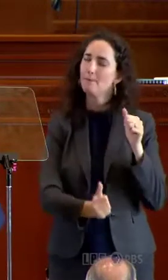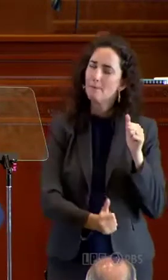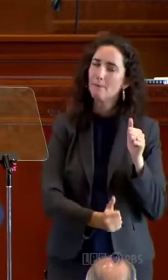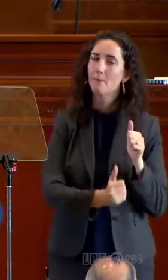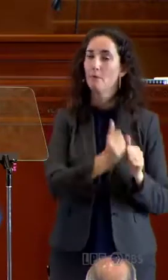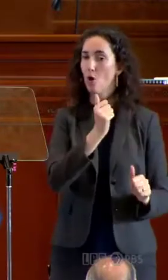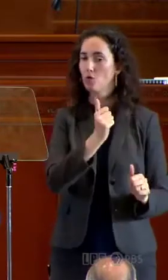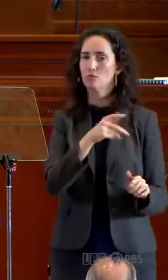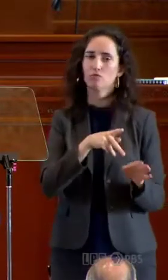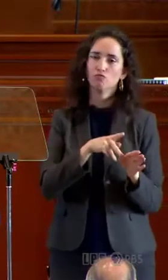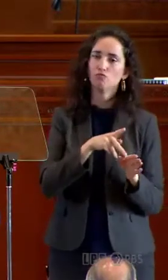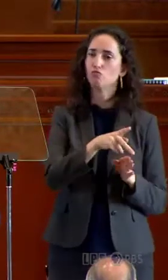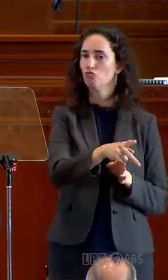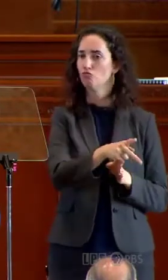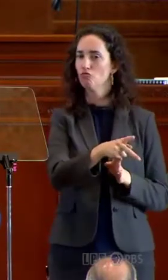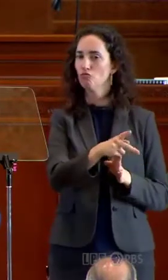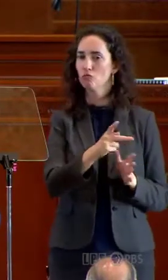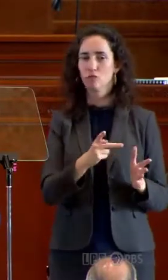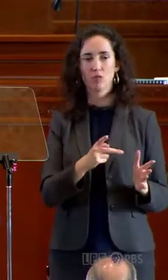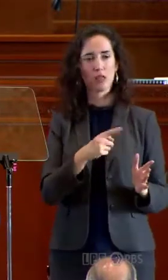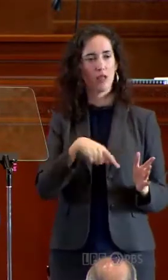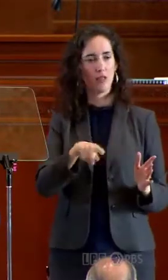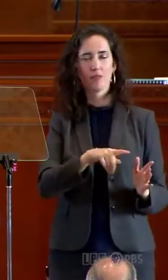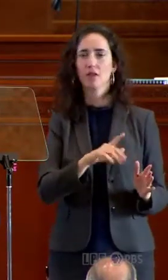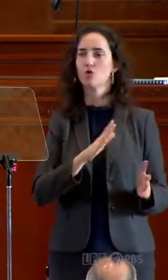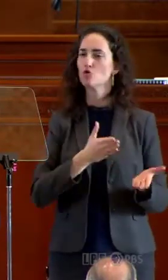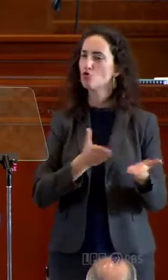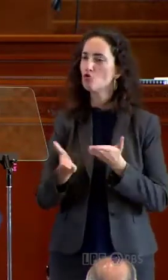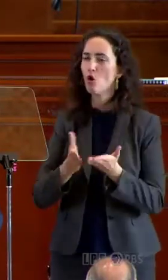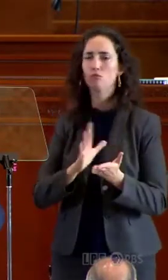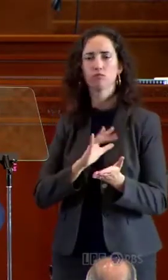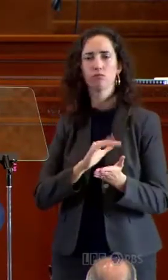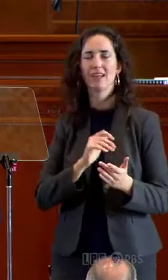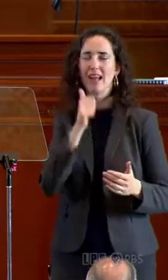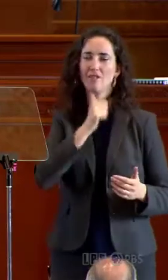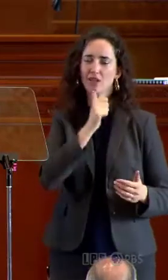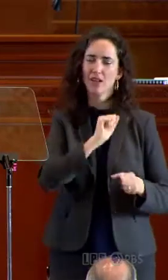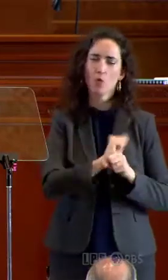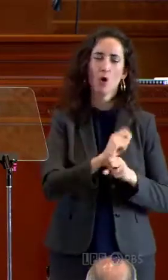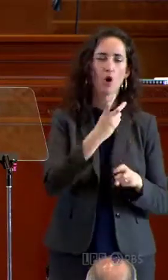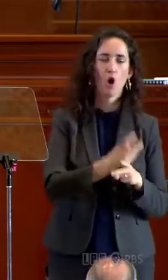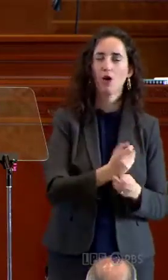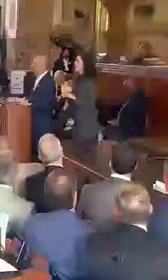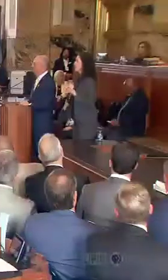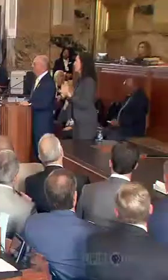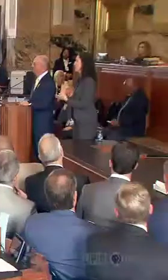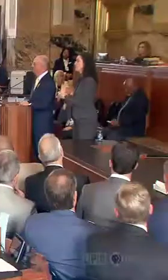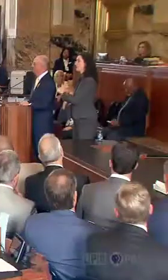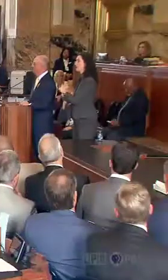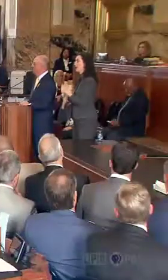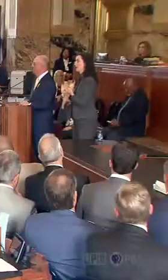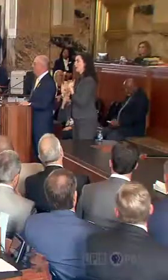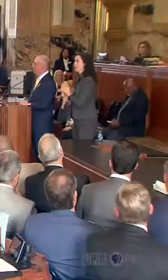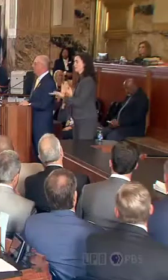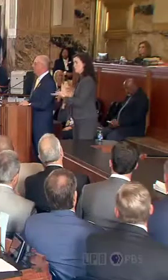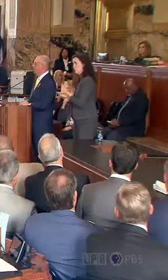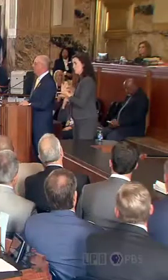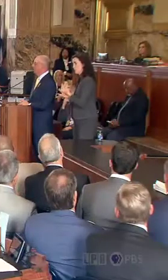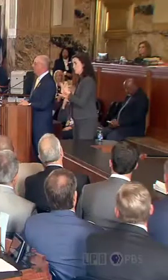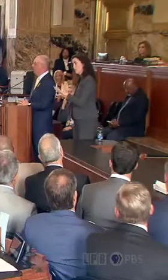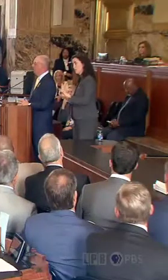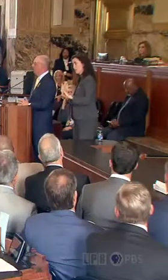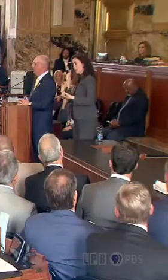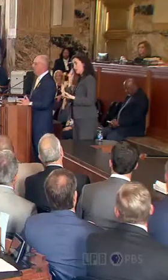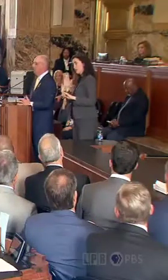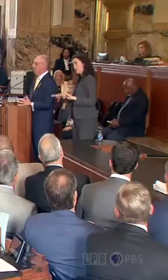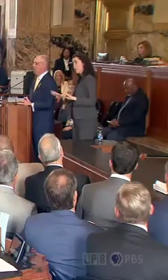officers are professionals, and they are excellent public servants who work hard every day to protect and serve. But we know that we need to